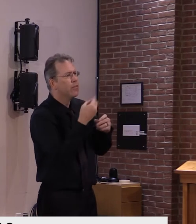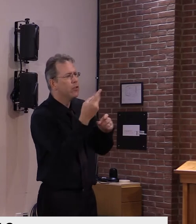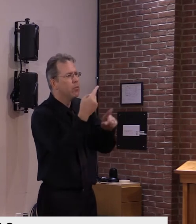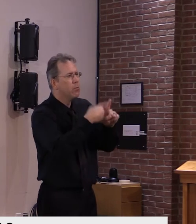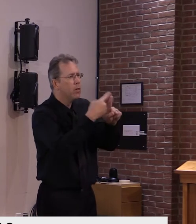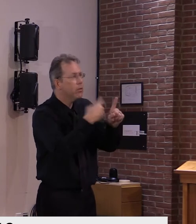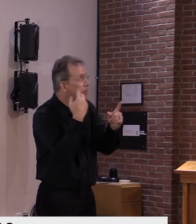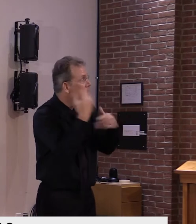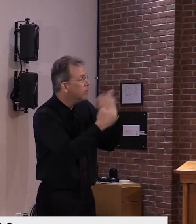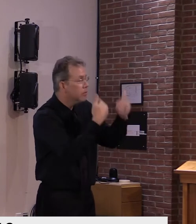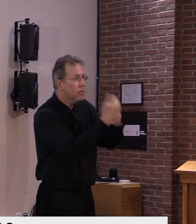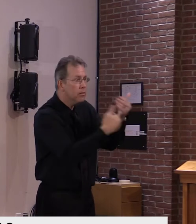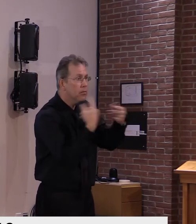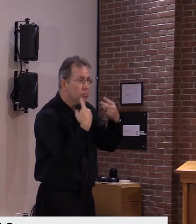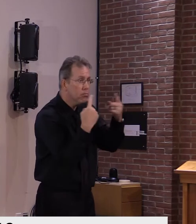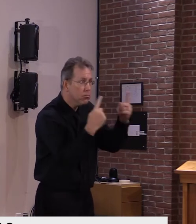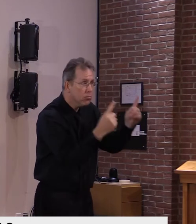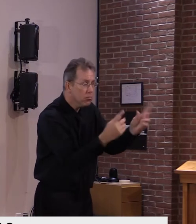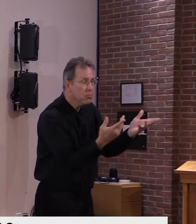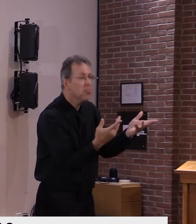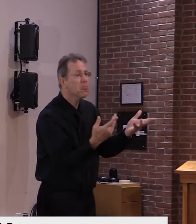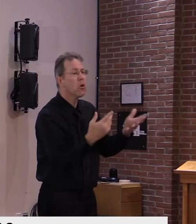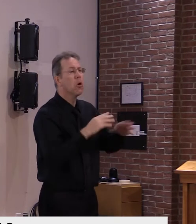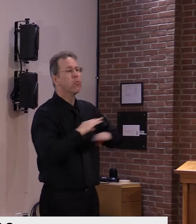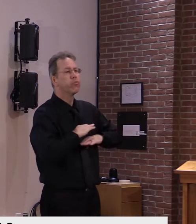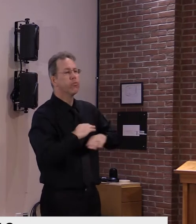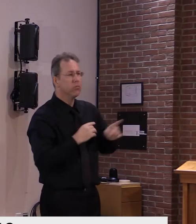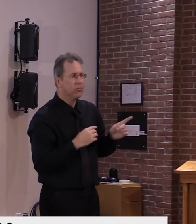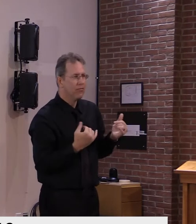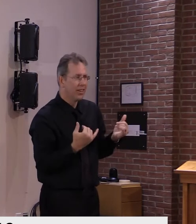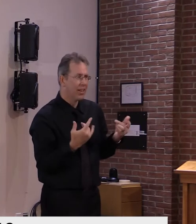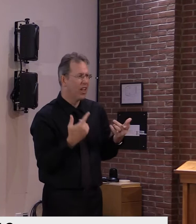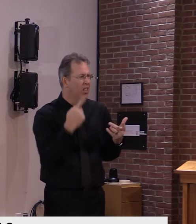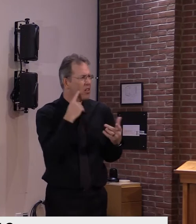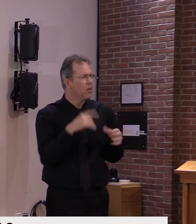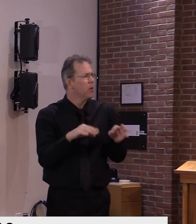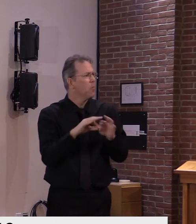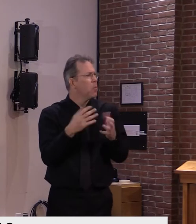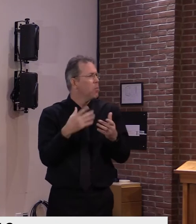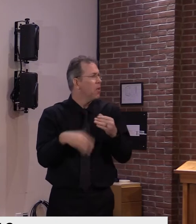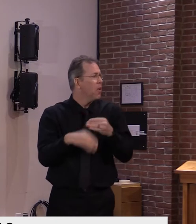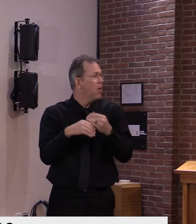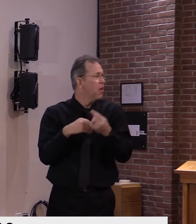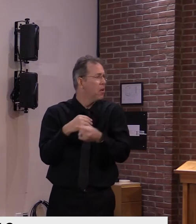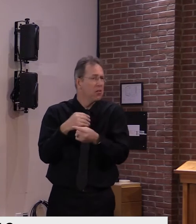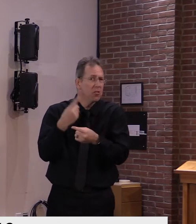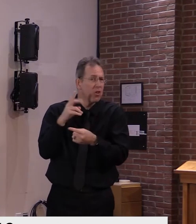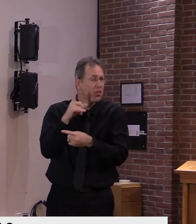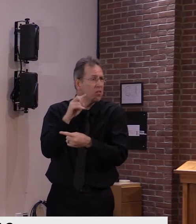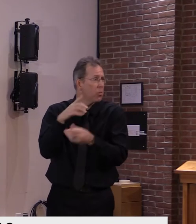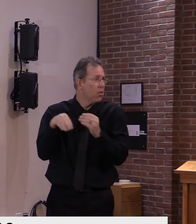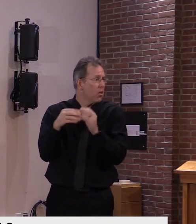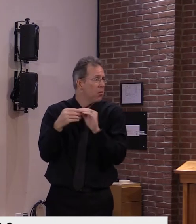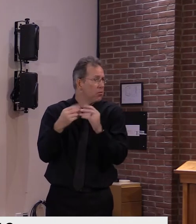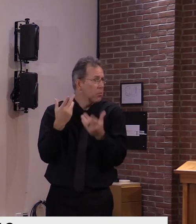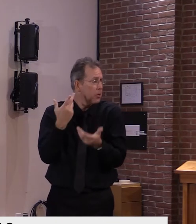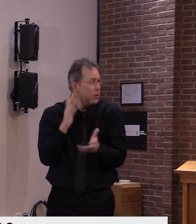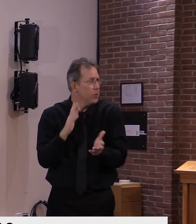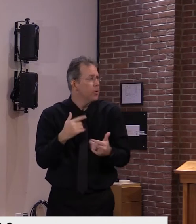the case. But I think it's important, and Dr. Levine can probably speak to this better than I can, but it's going to be